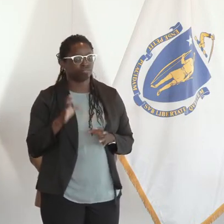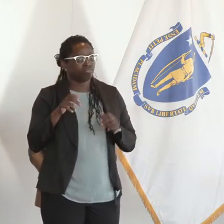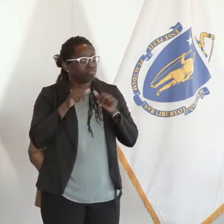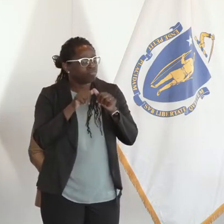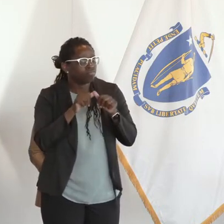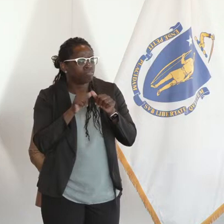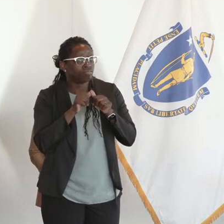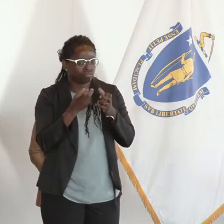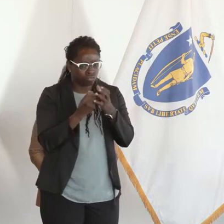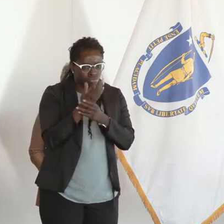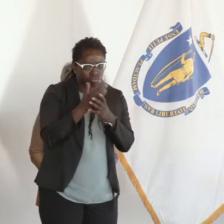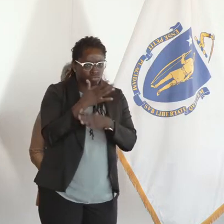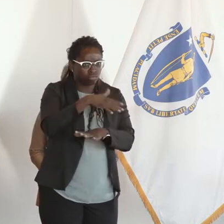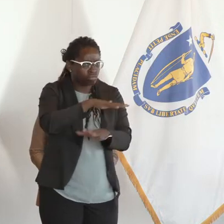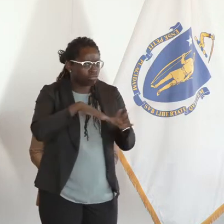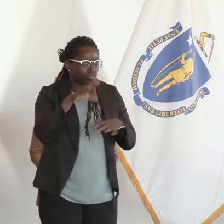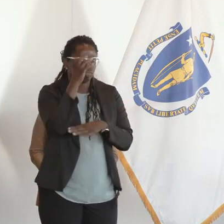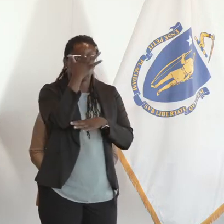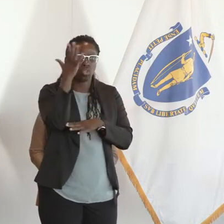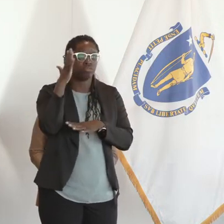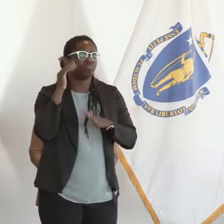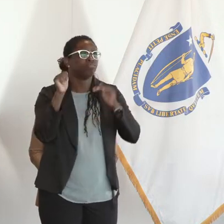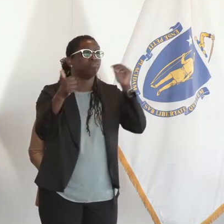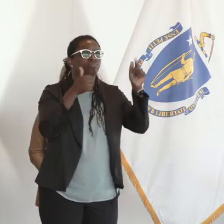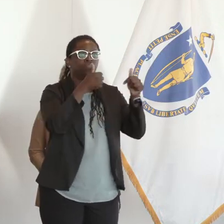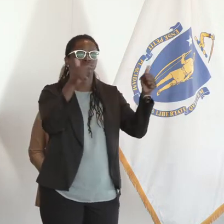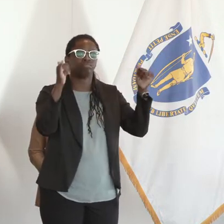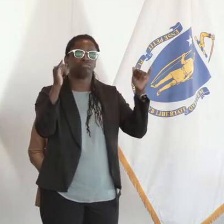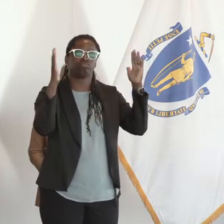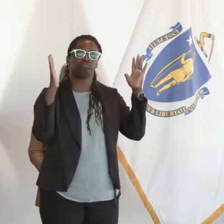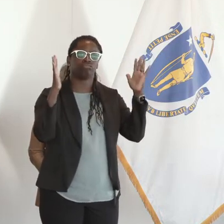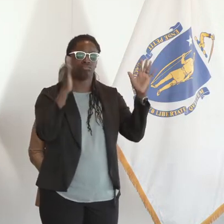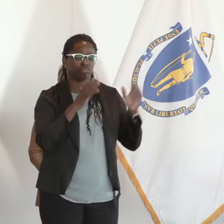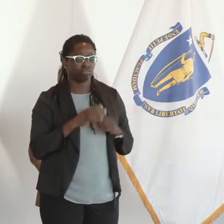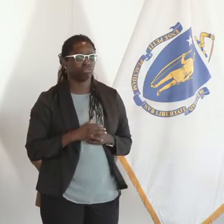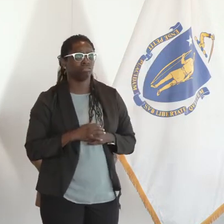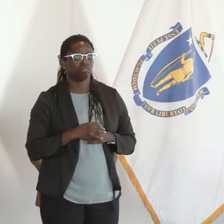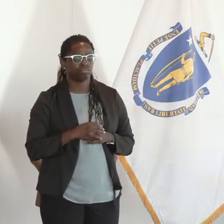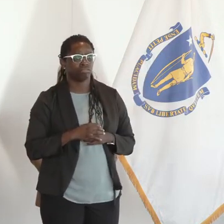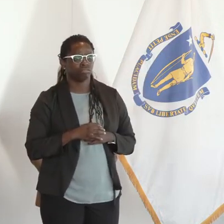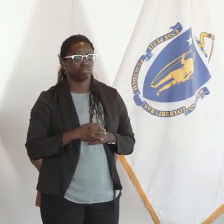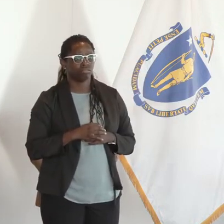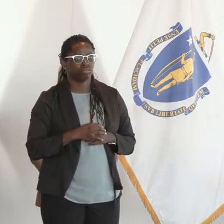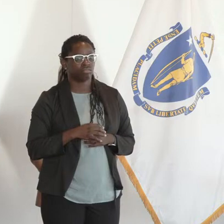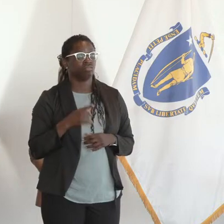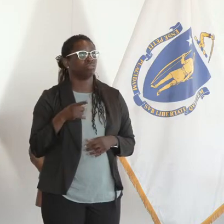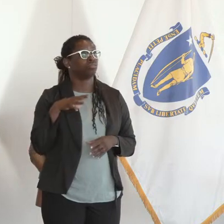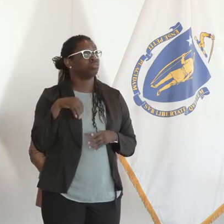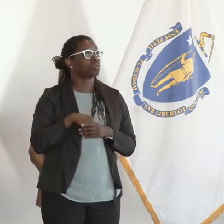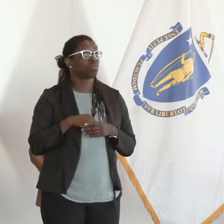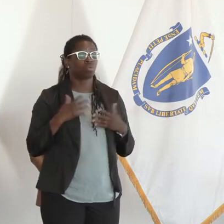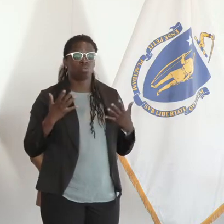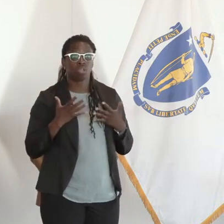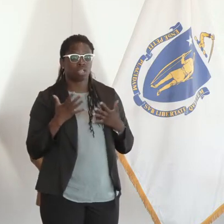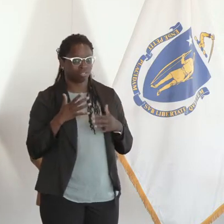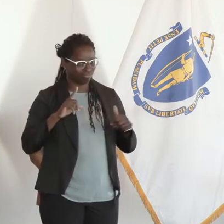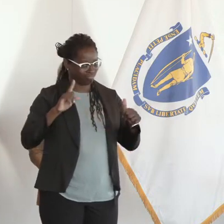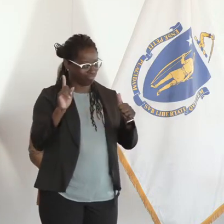agriculture and forestry, including Governor Mills, in an impact first forest investment